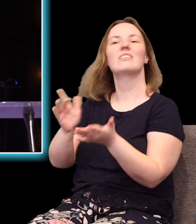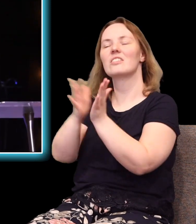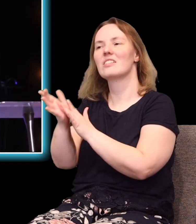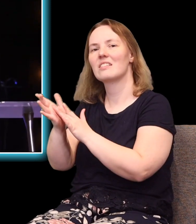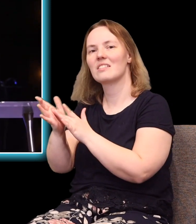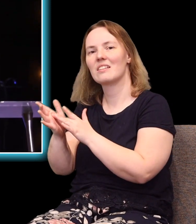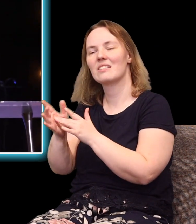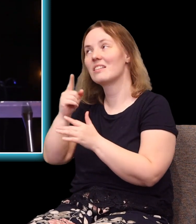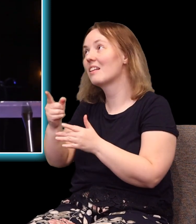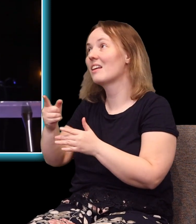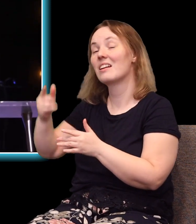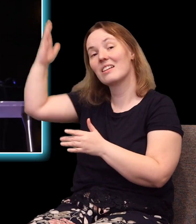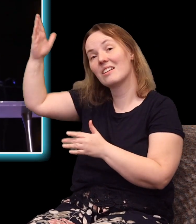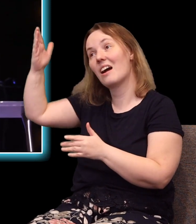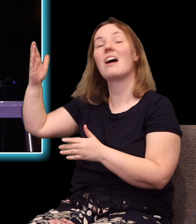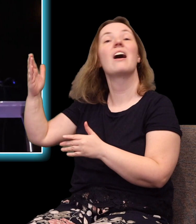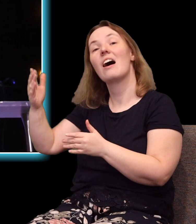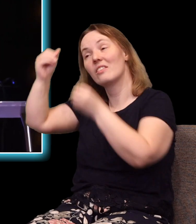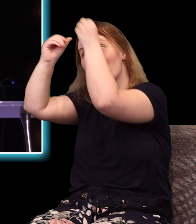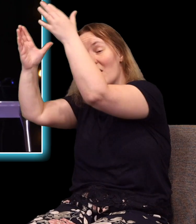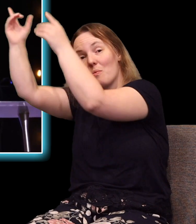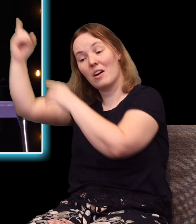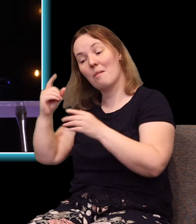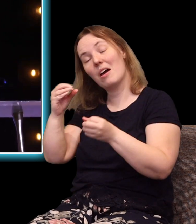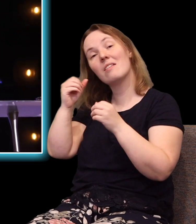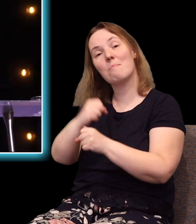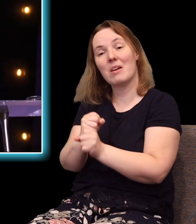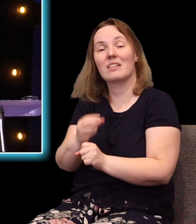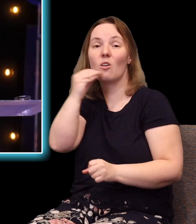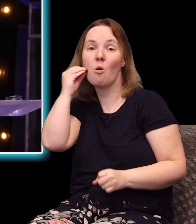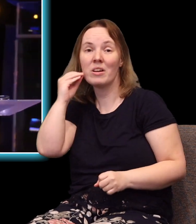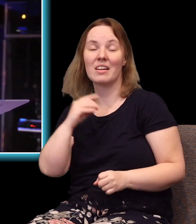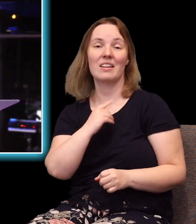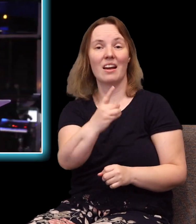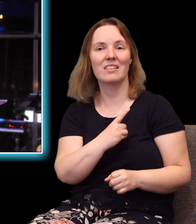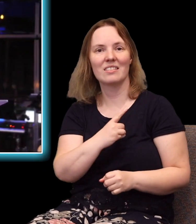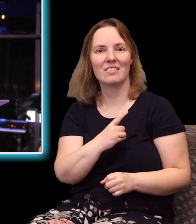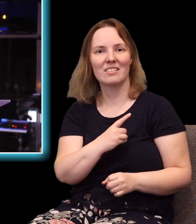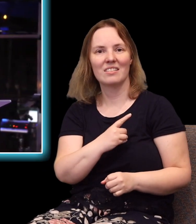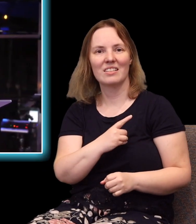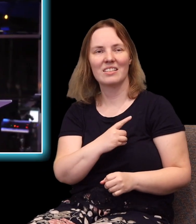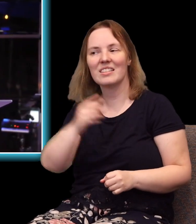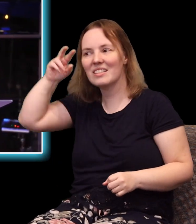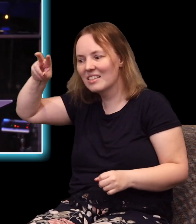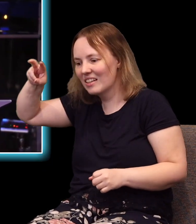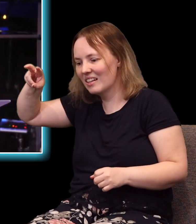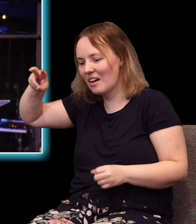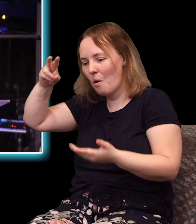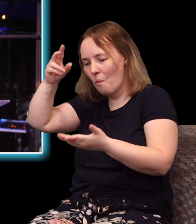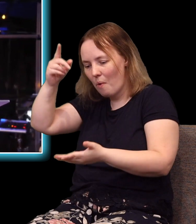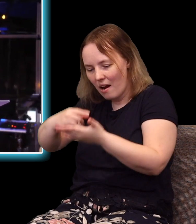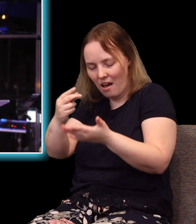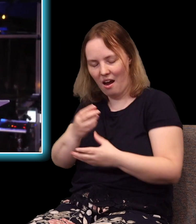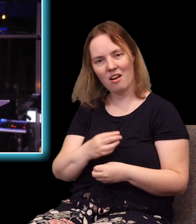Jesus said, I and the Father will come and make our home in you. If we could really with our spirit eye see who is in us,